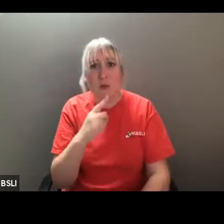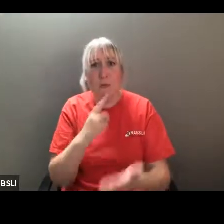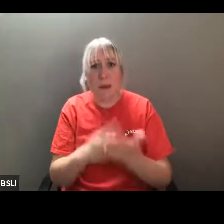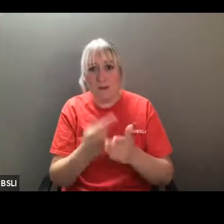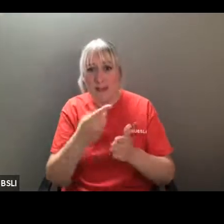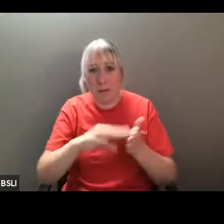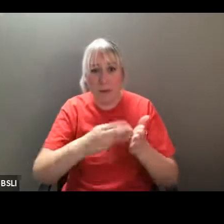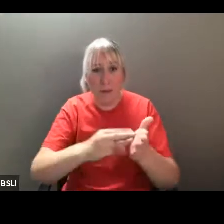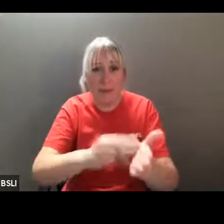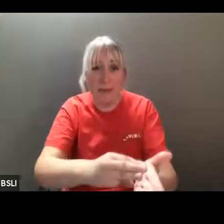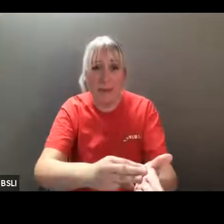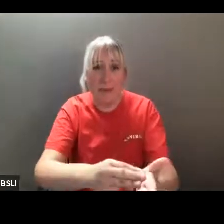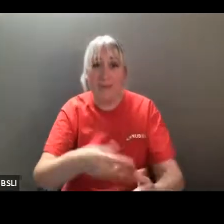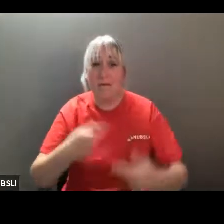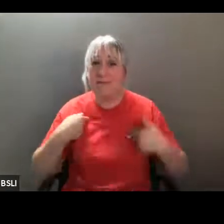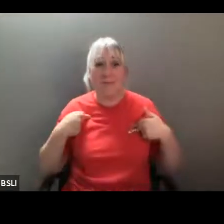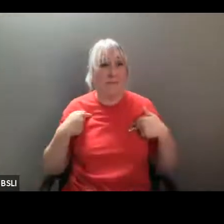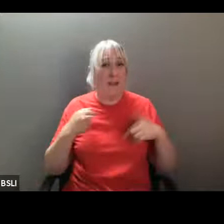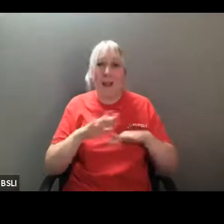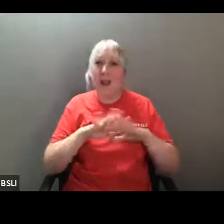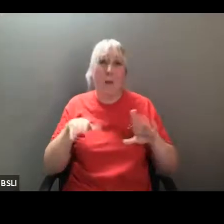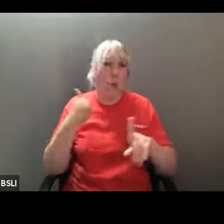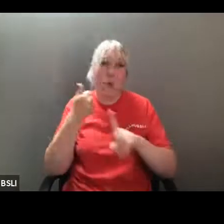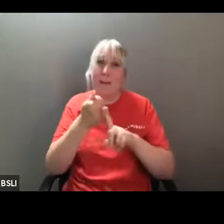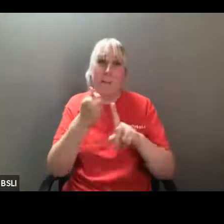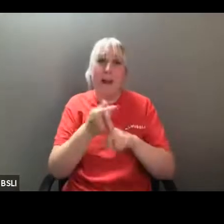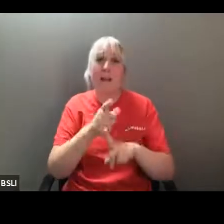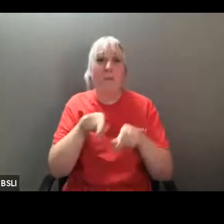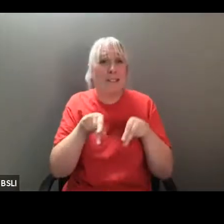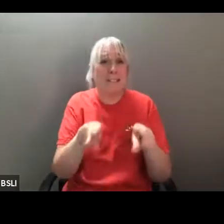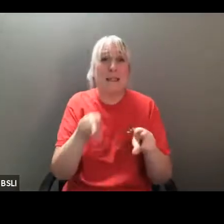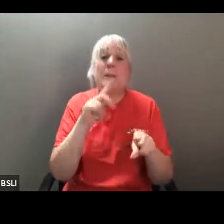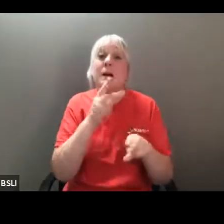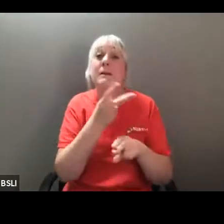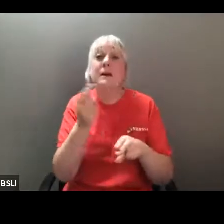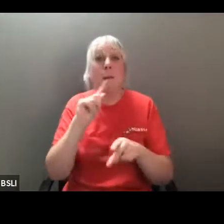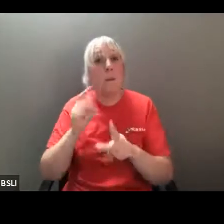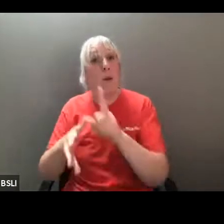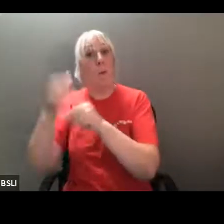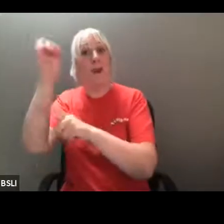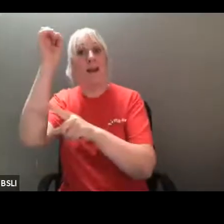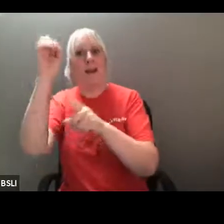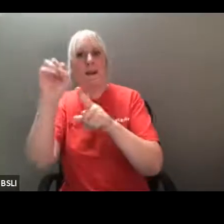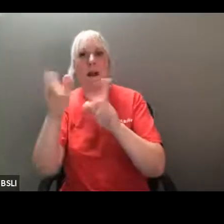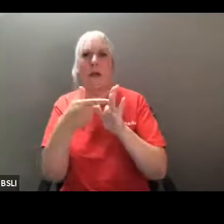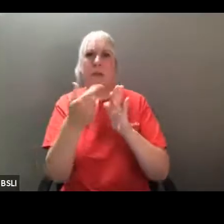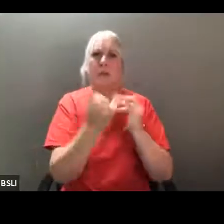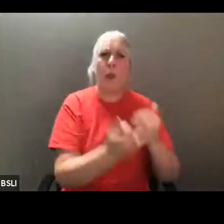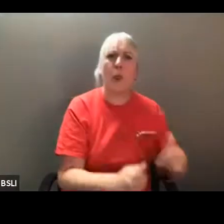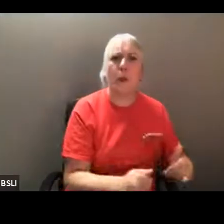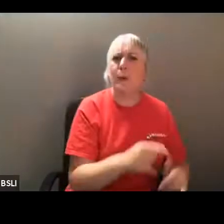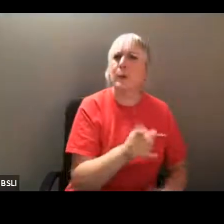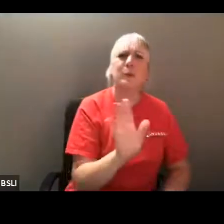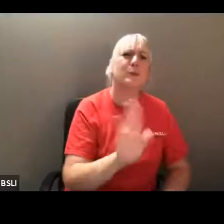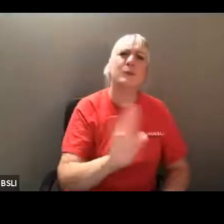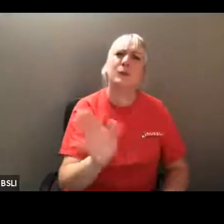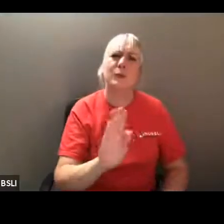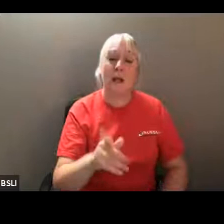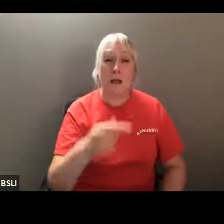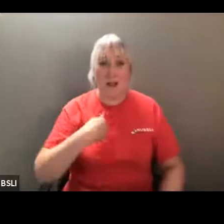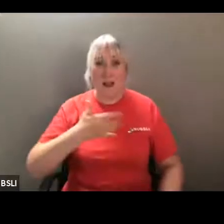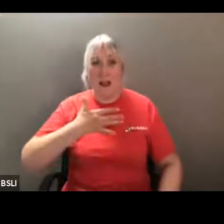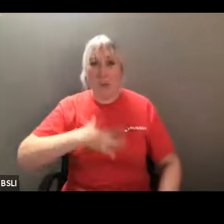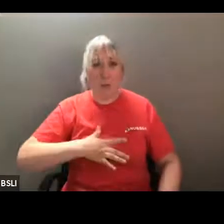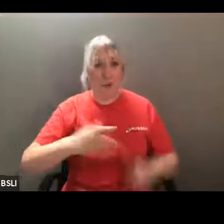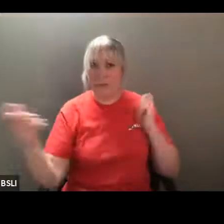want to campaign for something where there'll be winners and losers. Instead, I think our efforts are best placed fighting for a social security system that works,